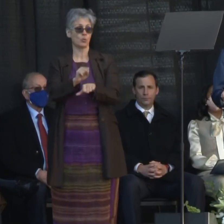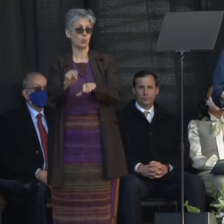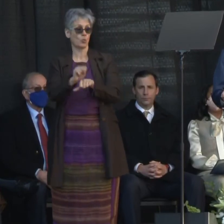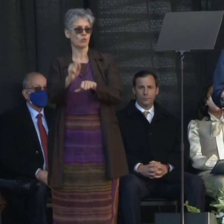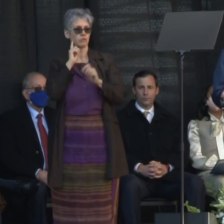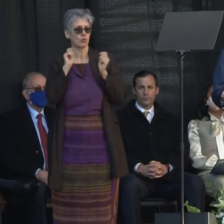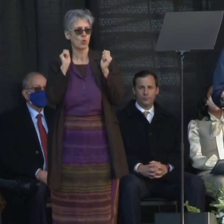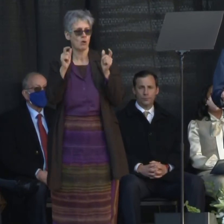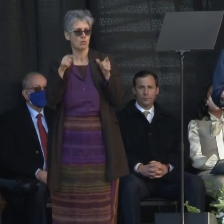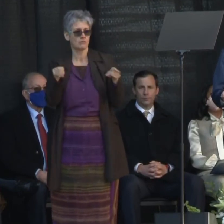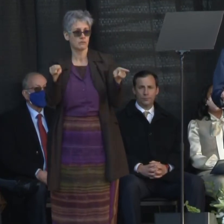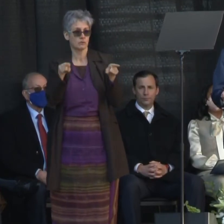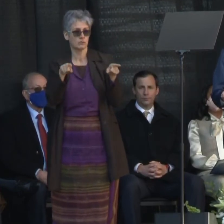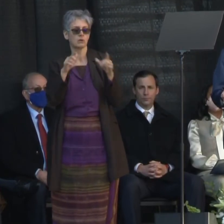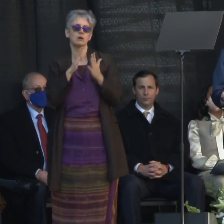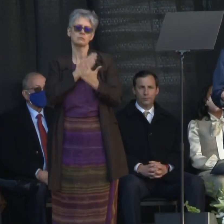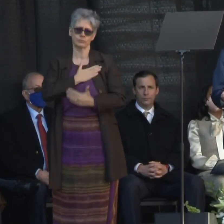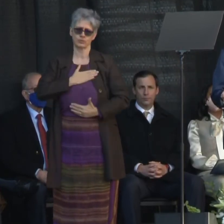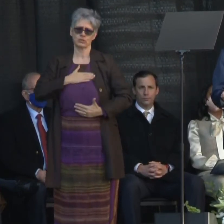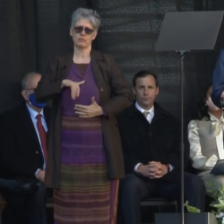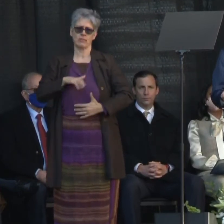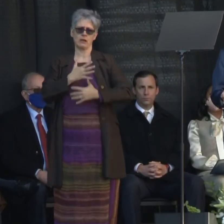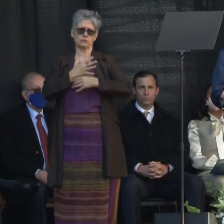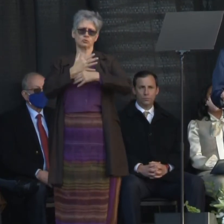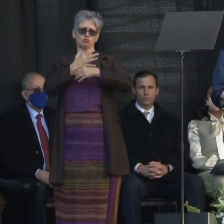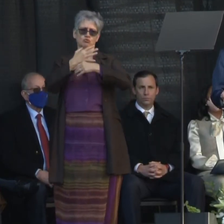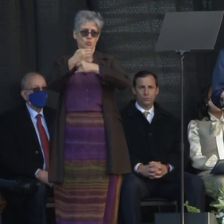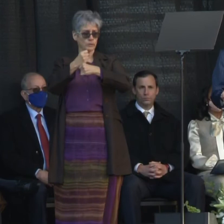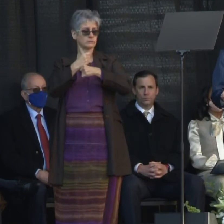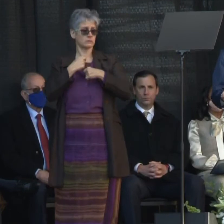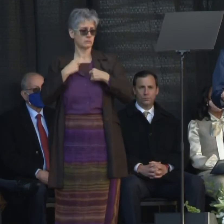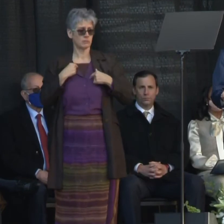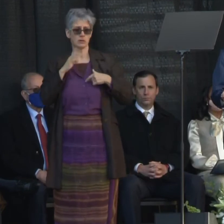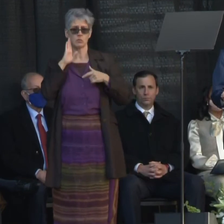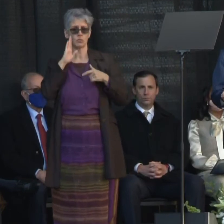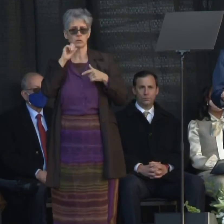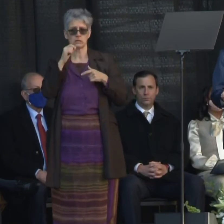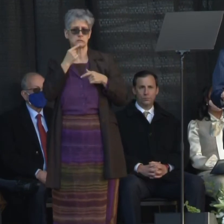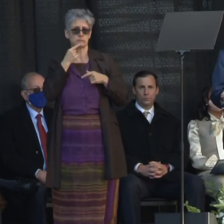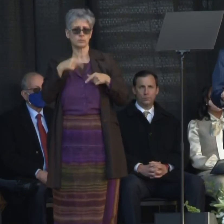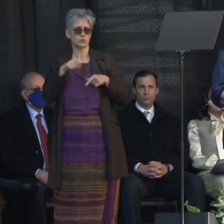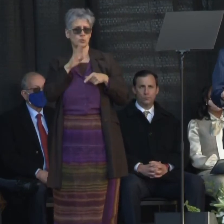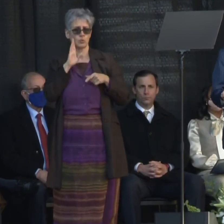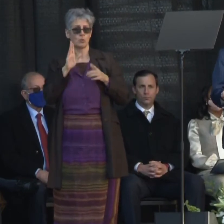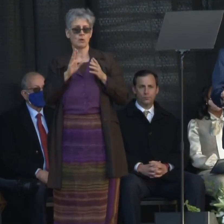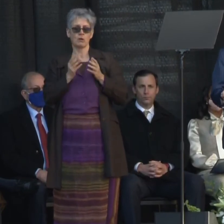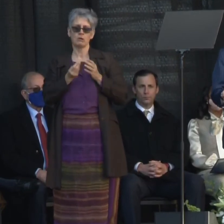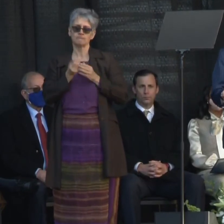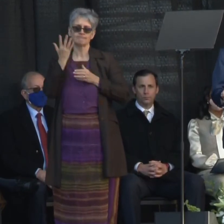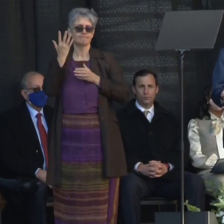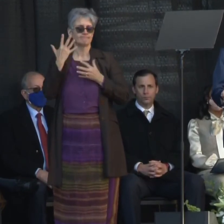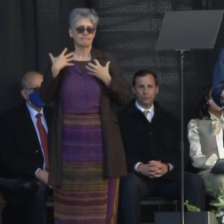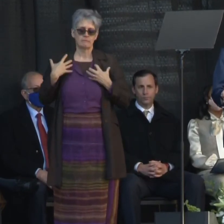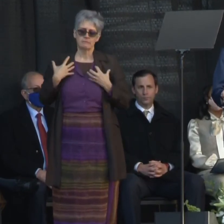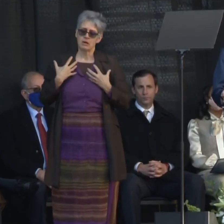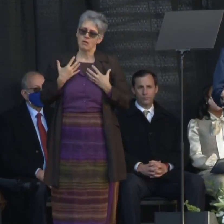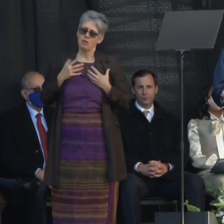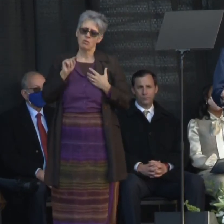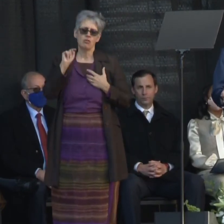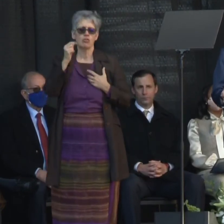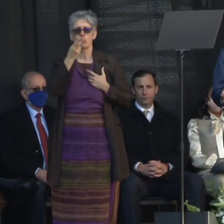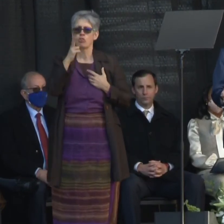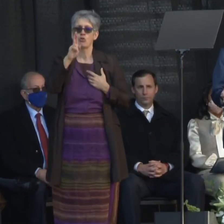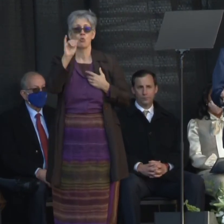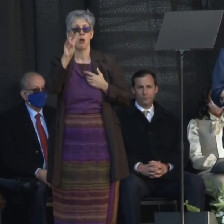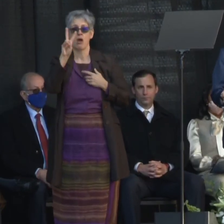appreciate this trust. I won't let you down. We will thrive together. As this new year begins, we start a new